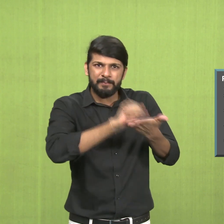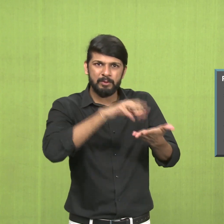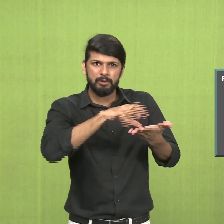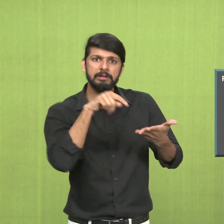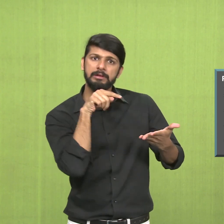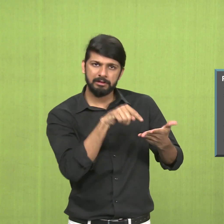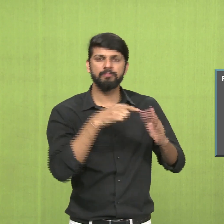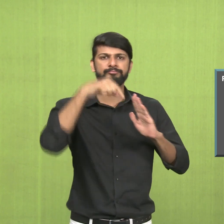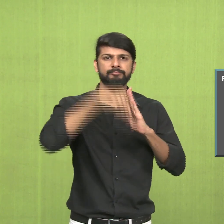Prints or printing.